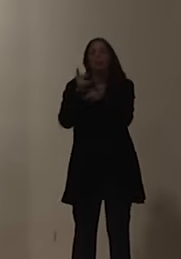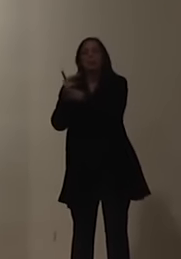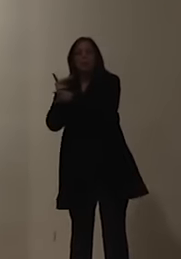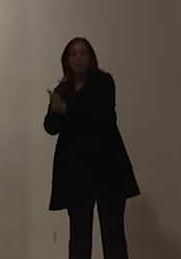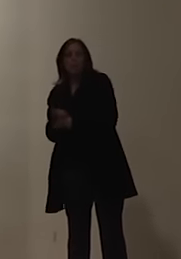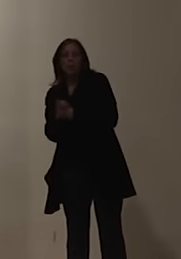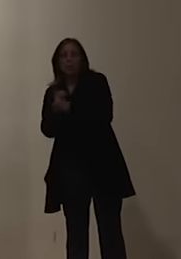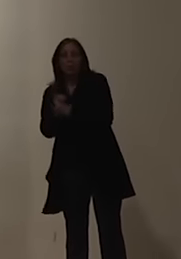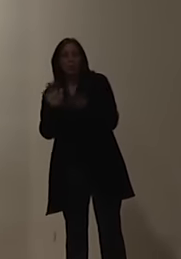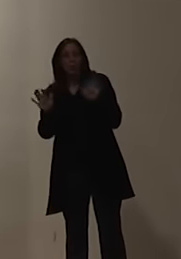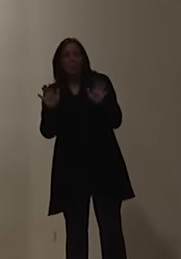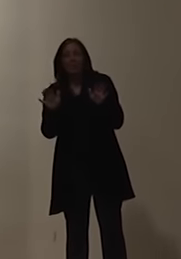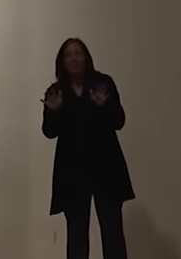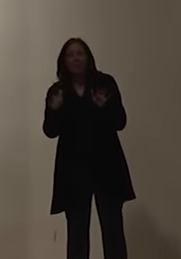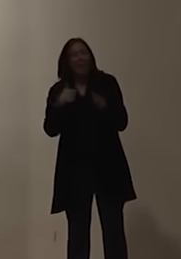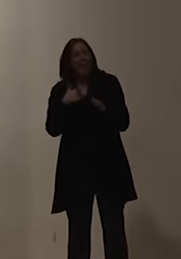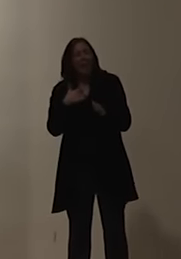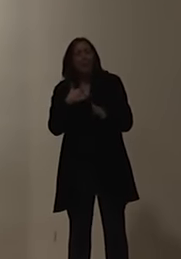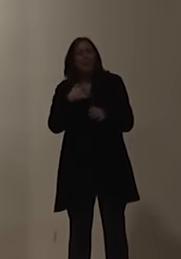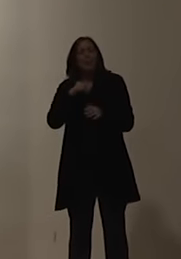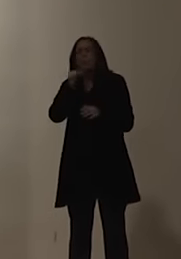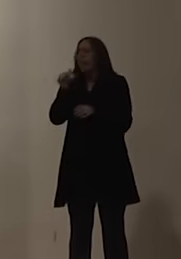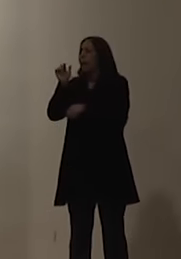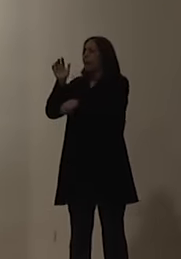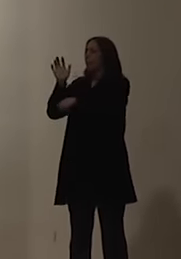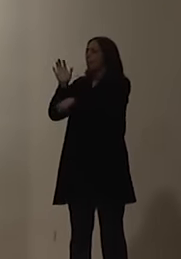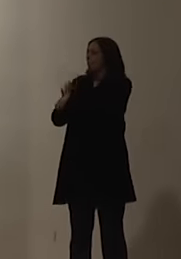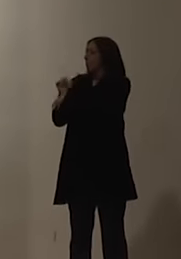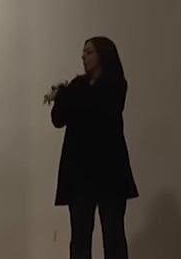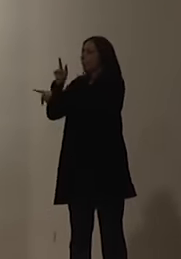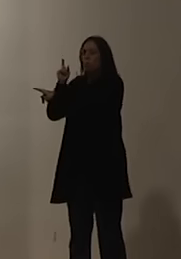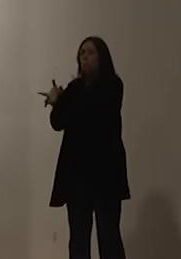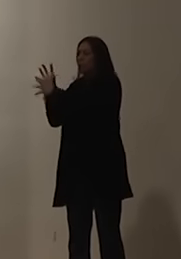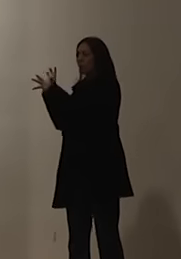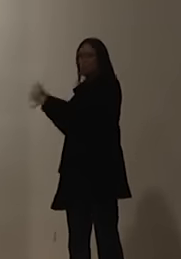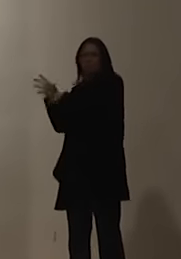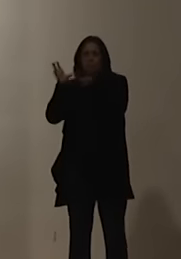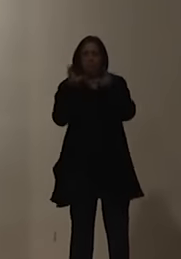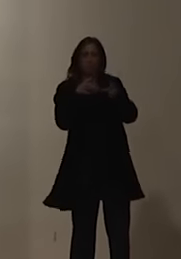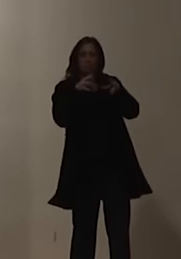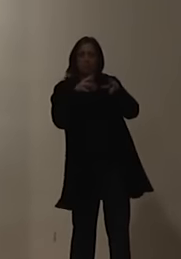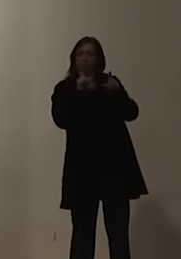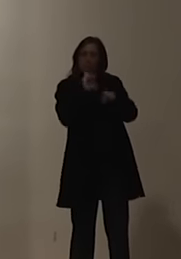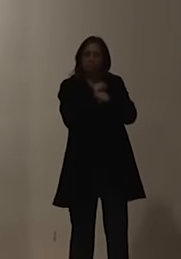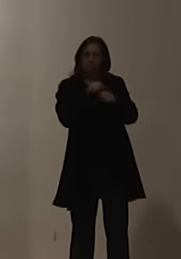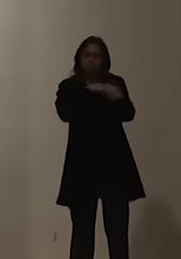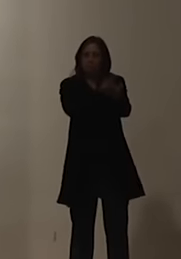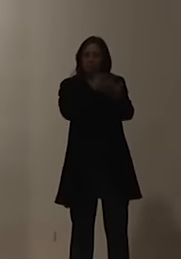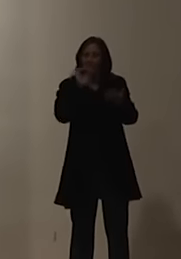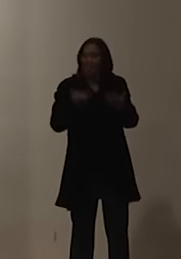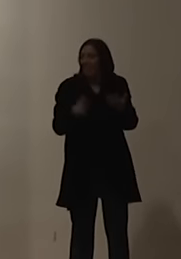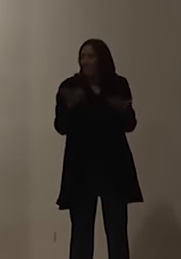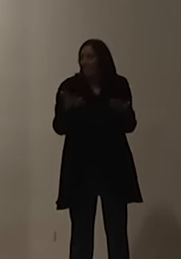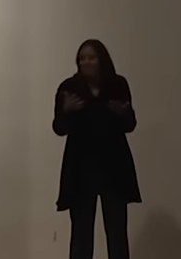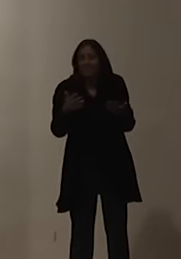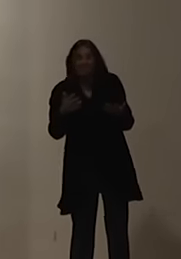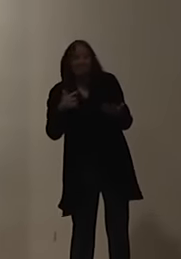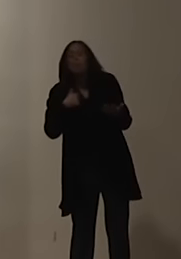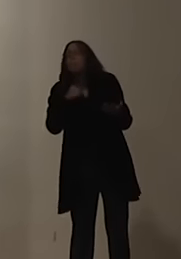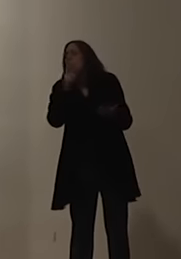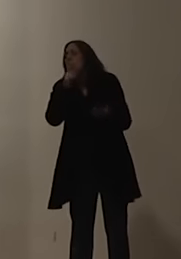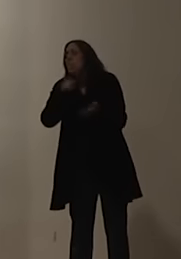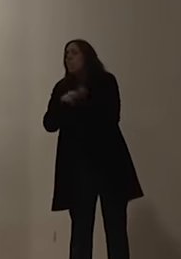didn't try hard, I just think we should admit that we didn't do very well if case fatality remained high and the disease